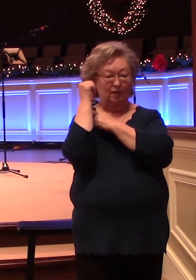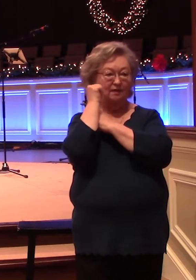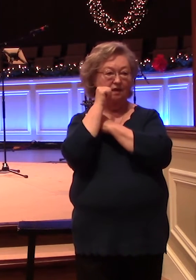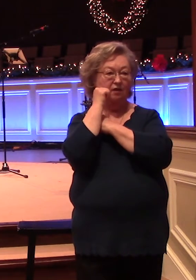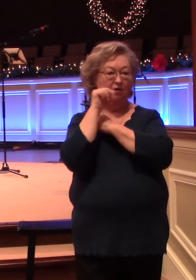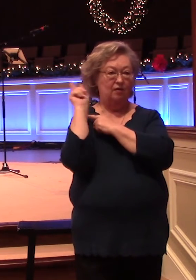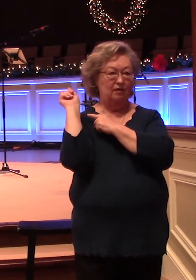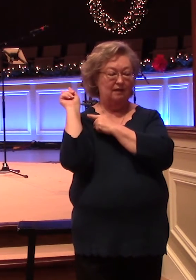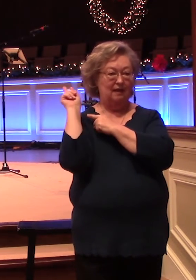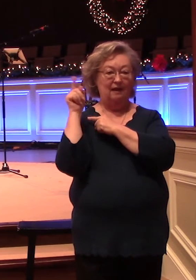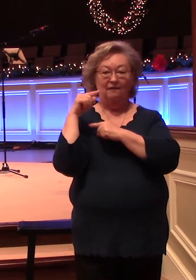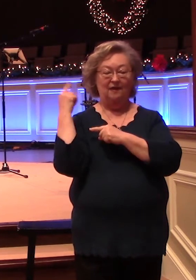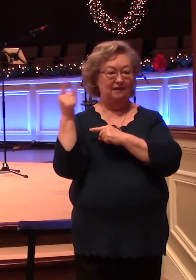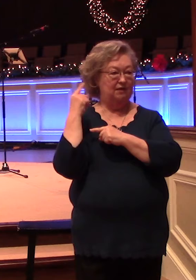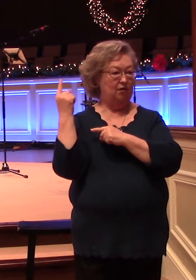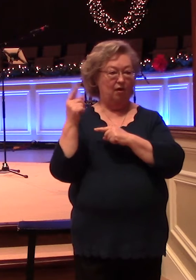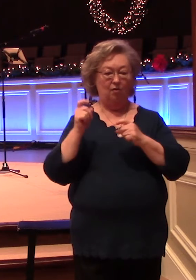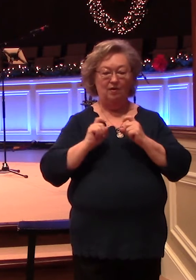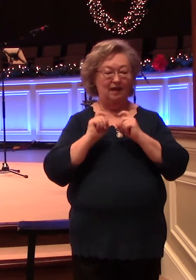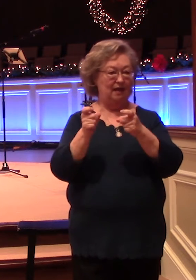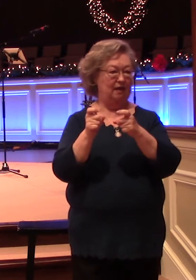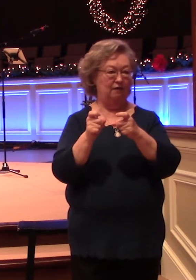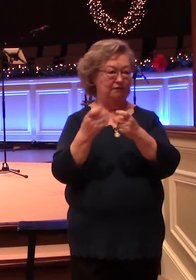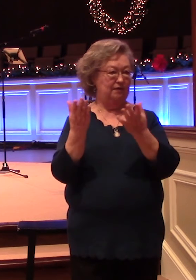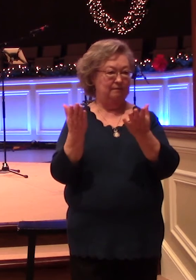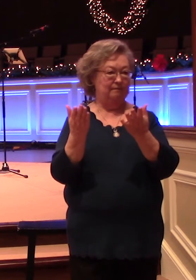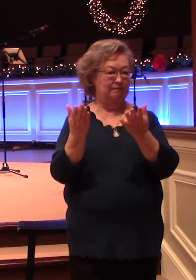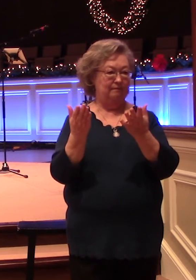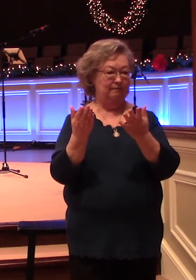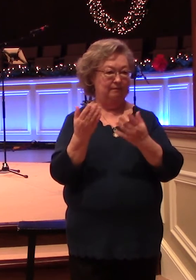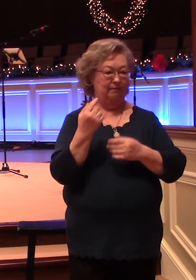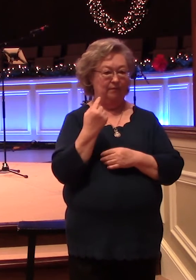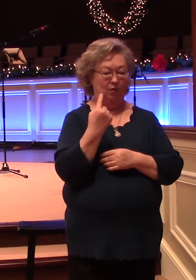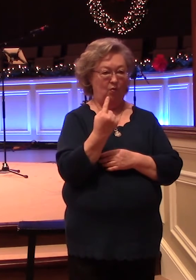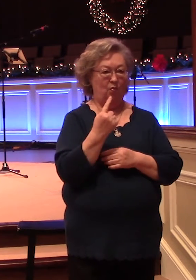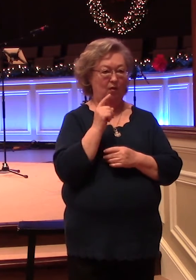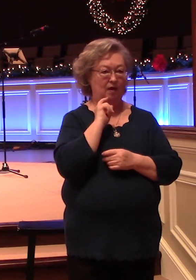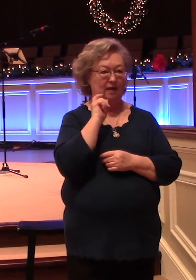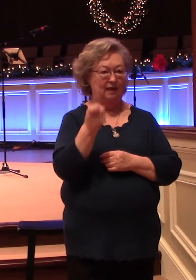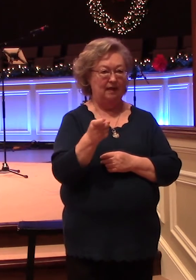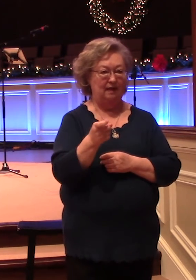get. They're all from a favela, if I'm saying that right, a favela, a